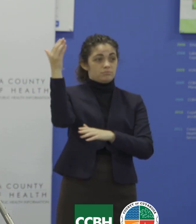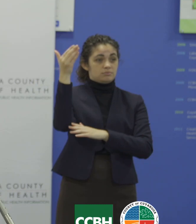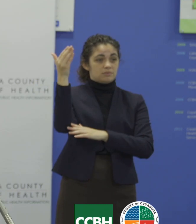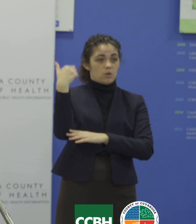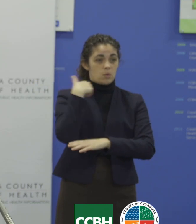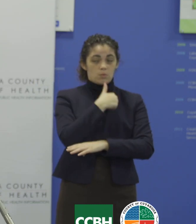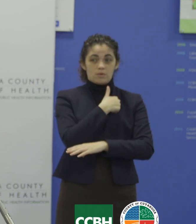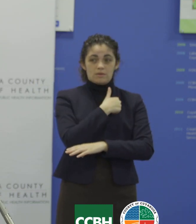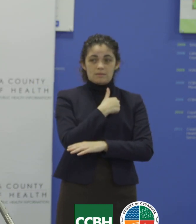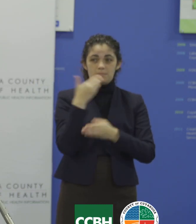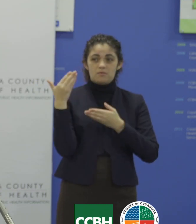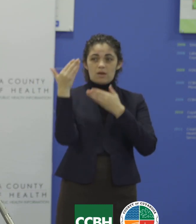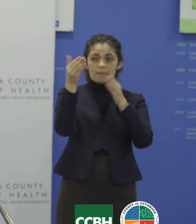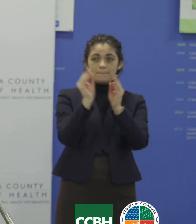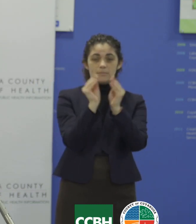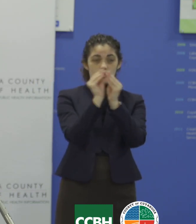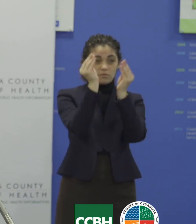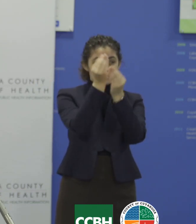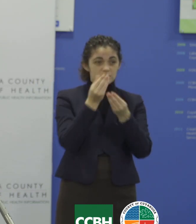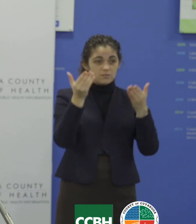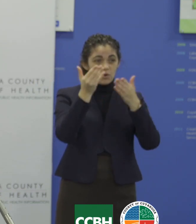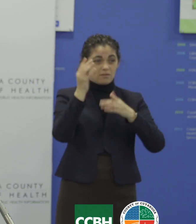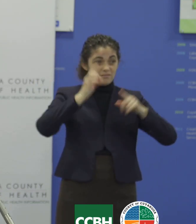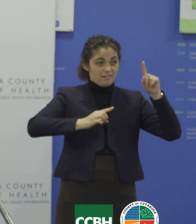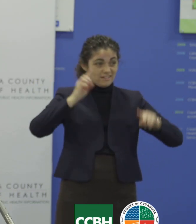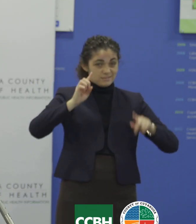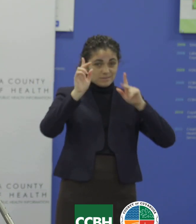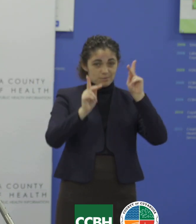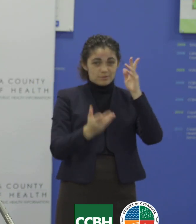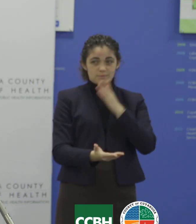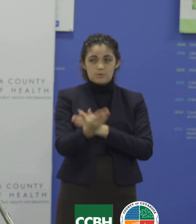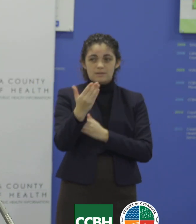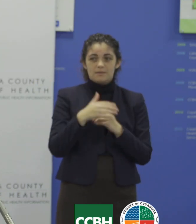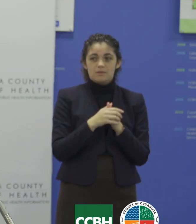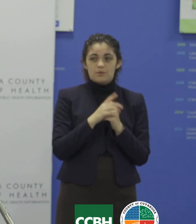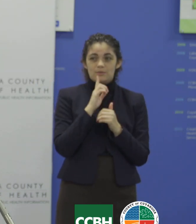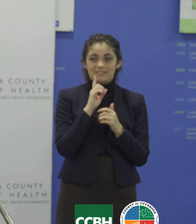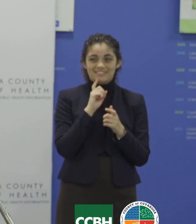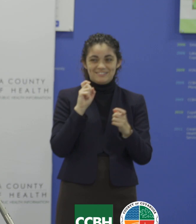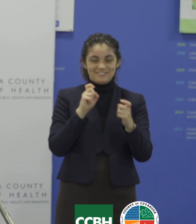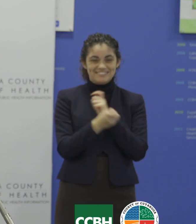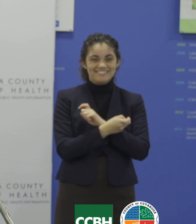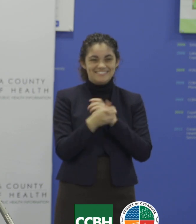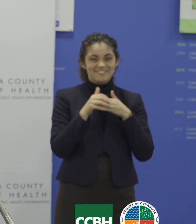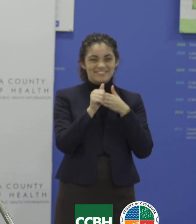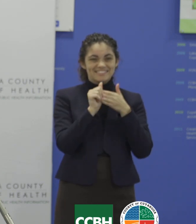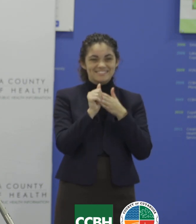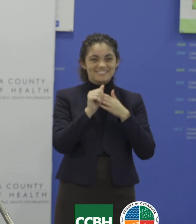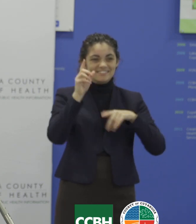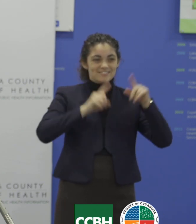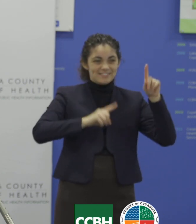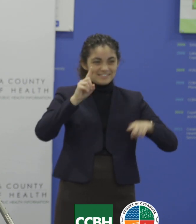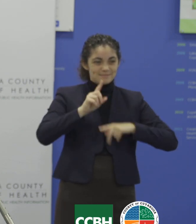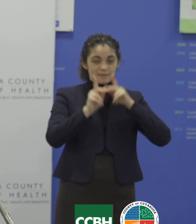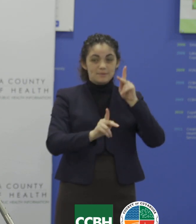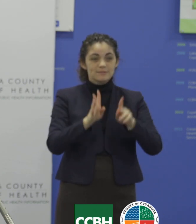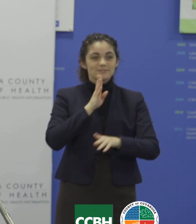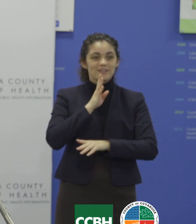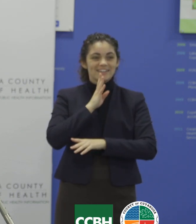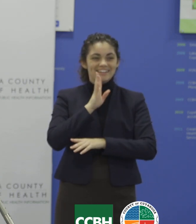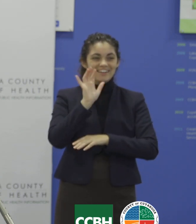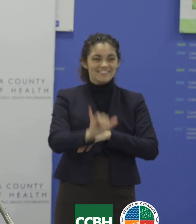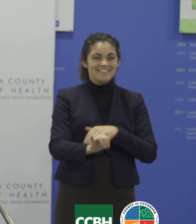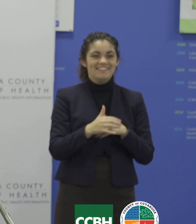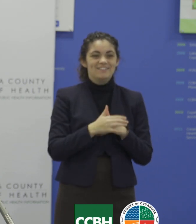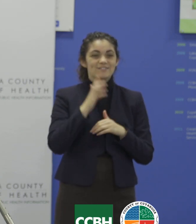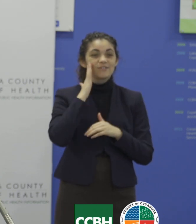we're able to provide information from multiple people. She's adapts quickly to lots of different people speaking, so we thank you